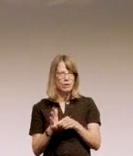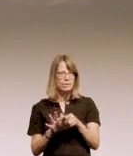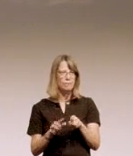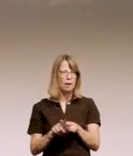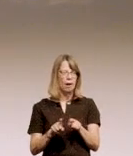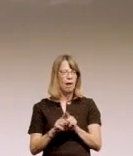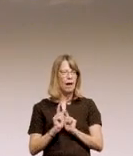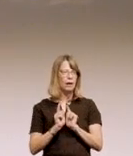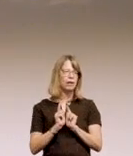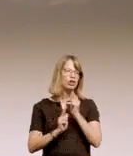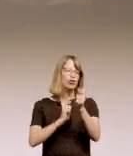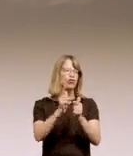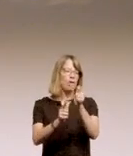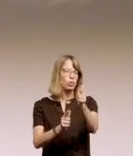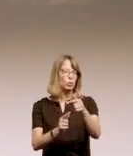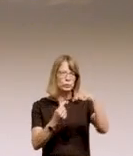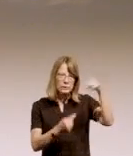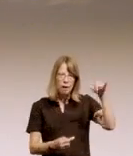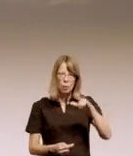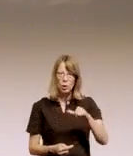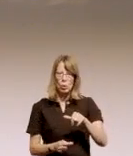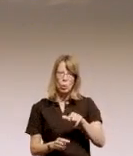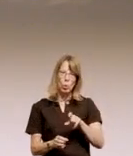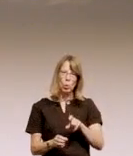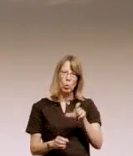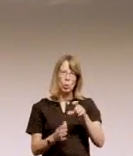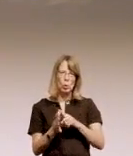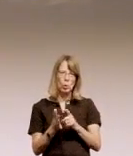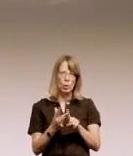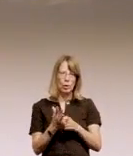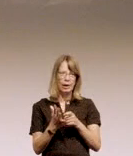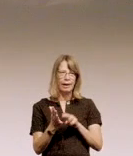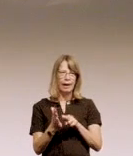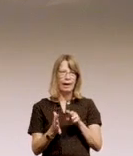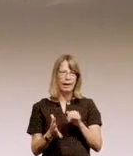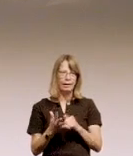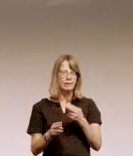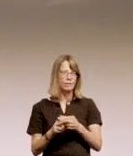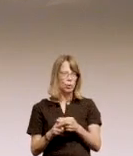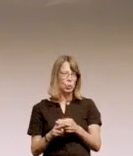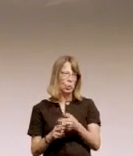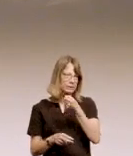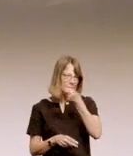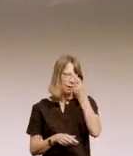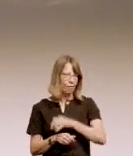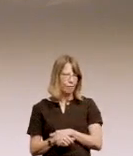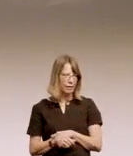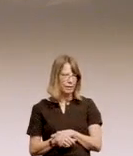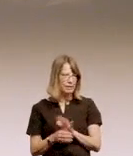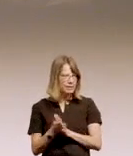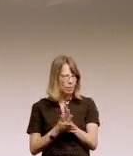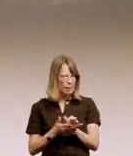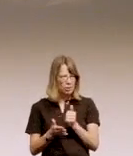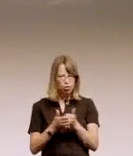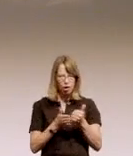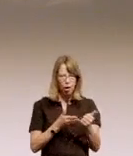to Cairns for kind of a day off. And the reason being is they don't have reliable access to food. There's a shop, but it can be closed 3 days in a week,